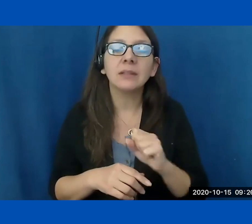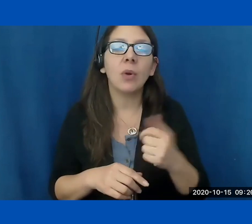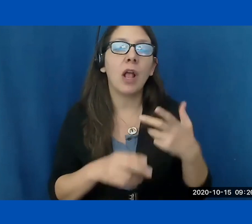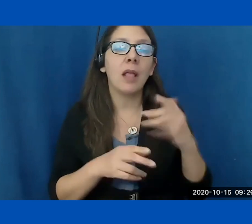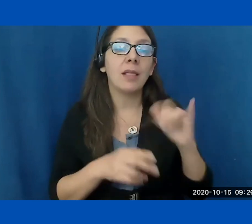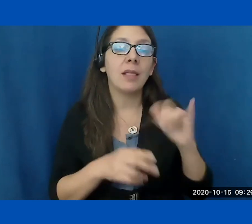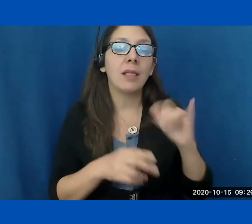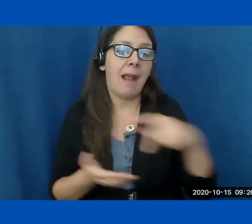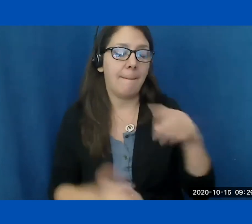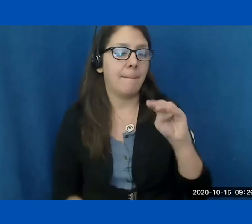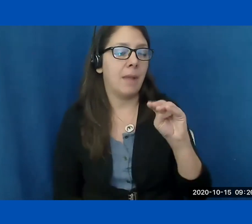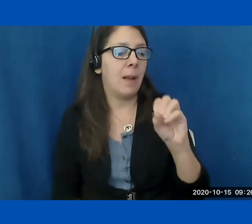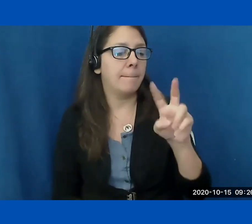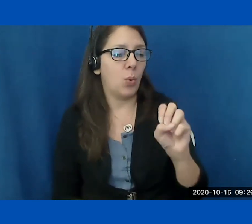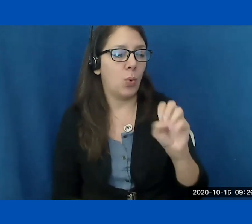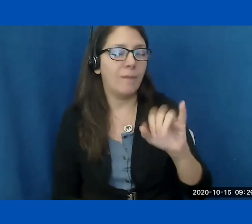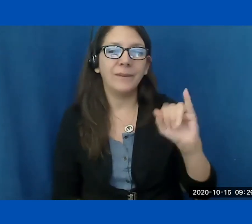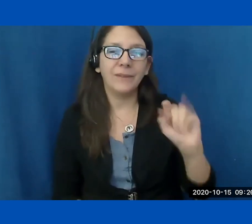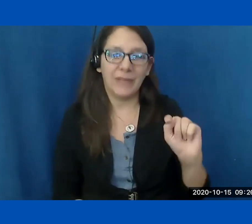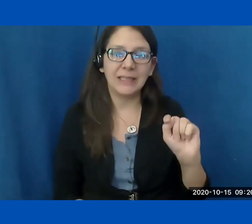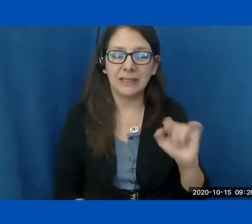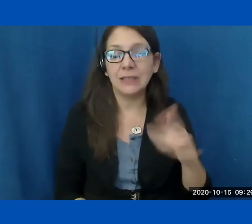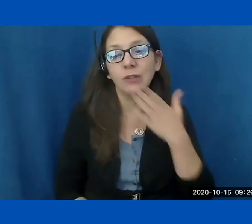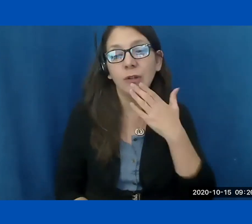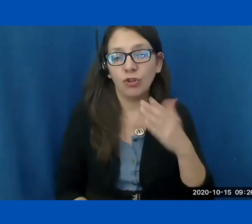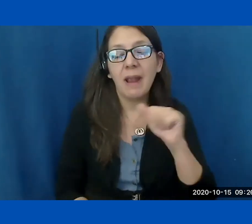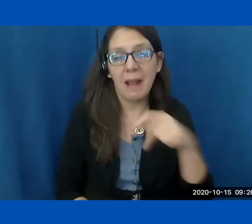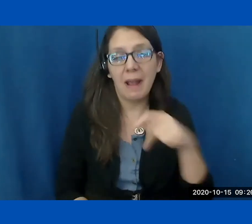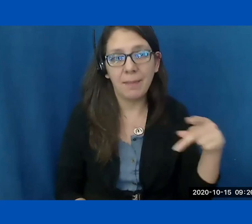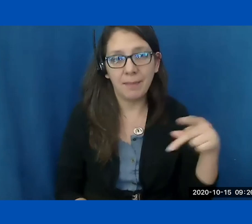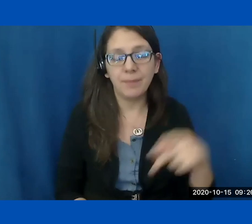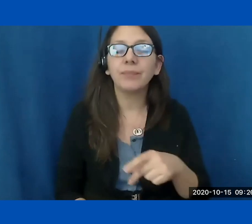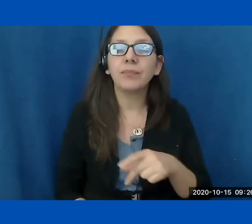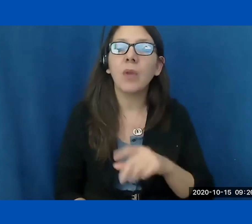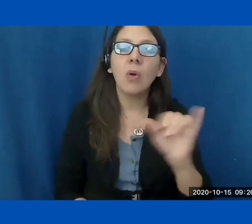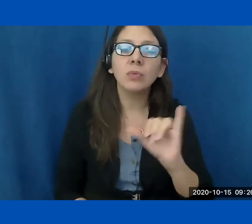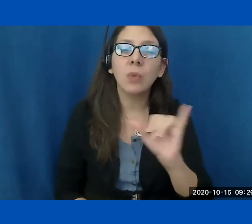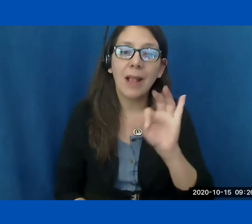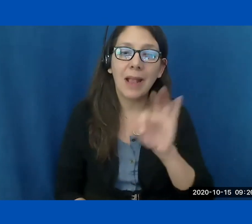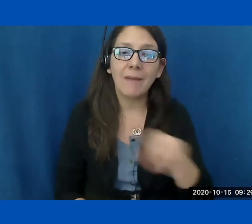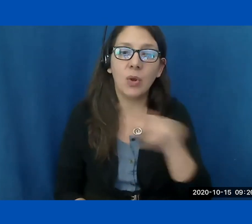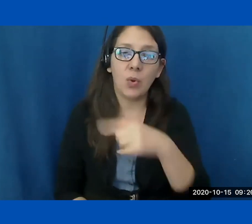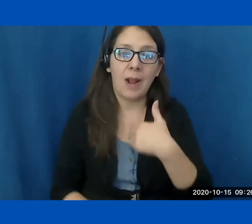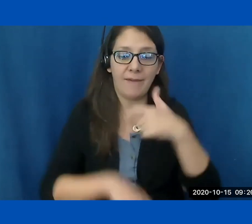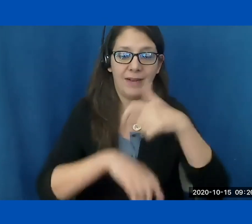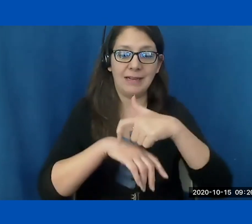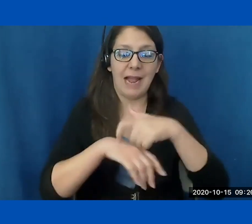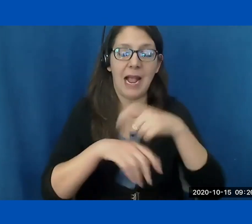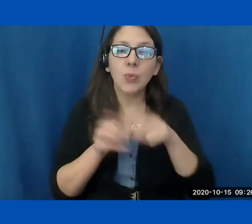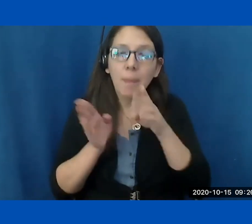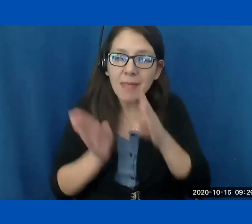that. And also, like if you have the chance to plan it out better, you could also ask